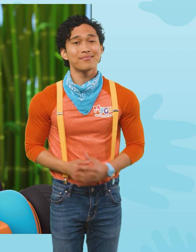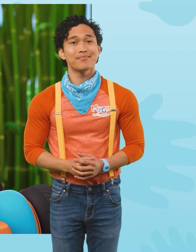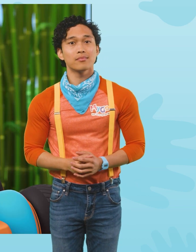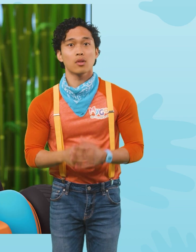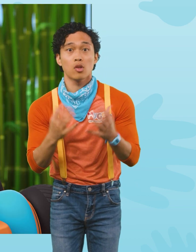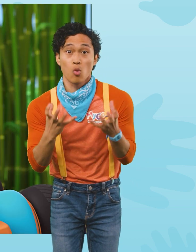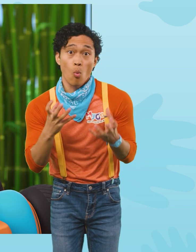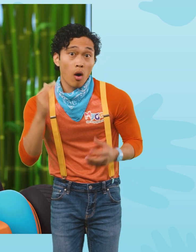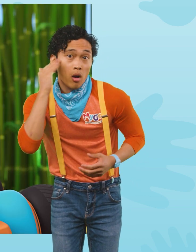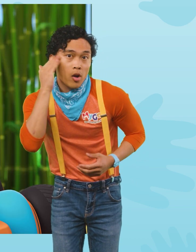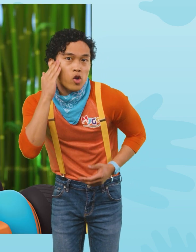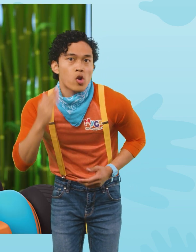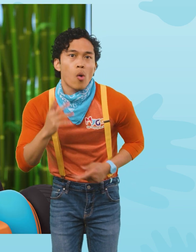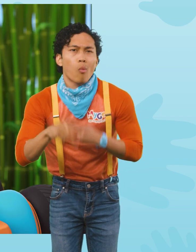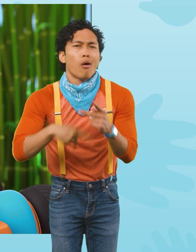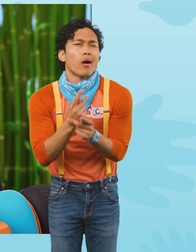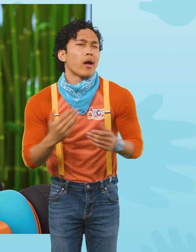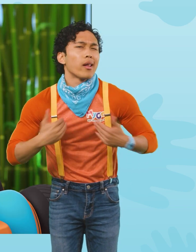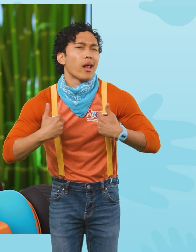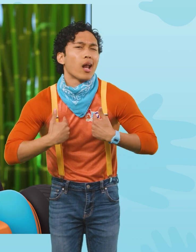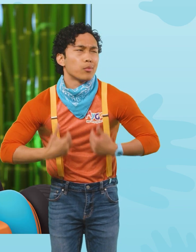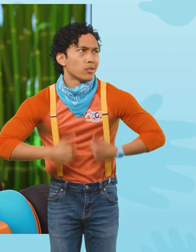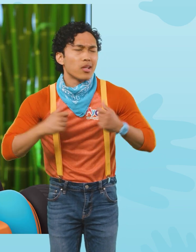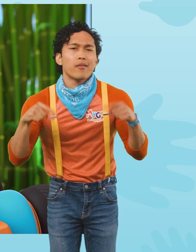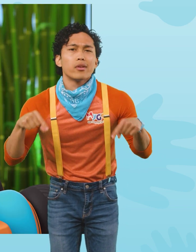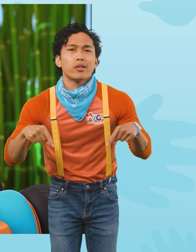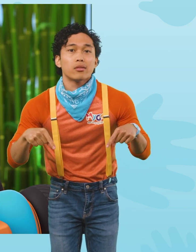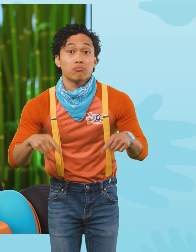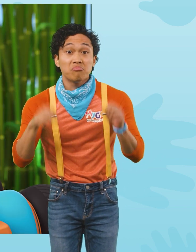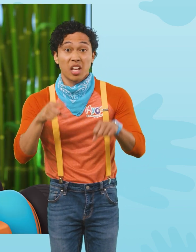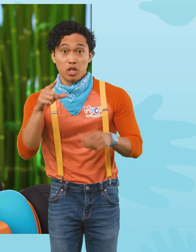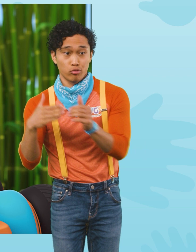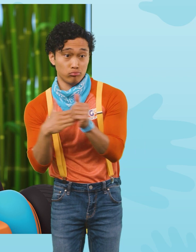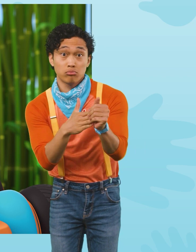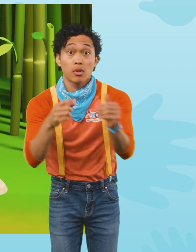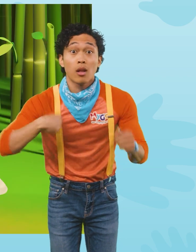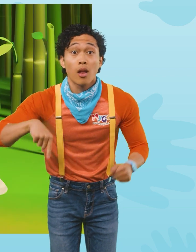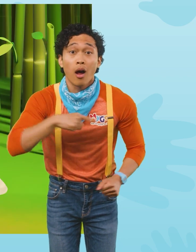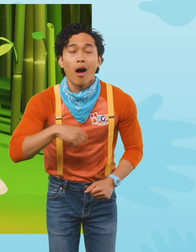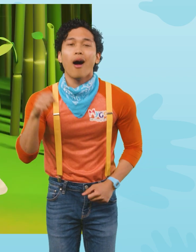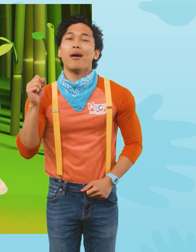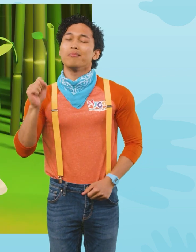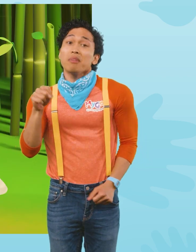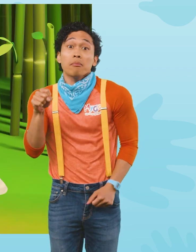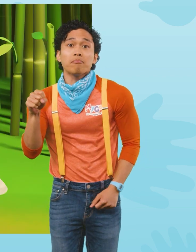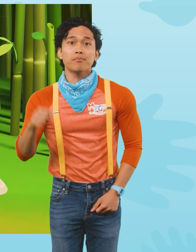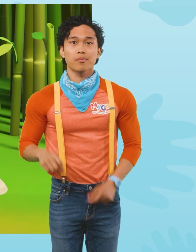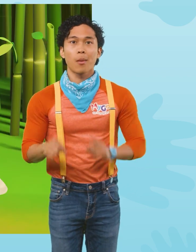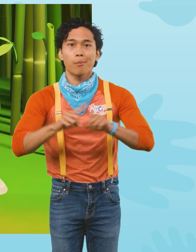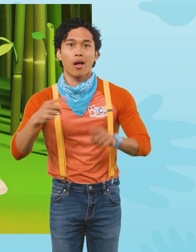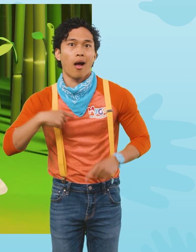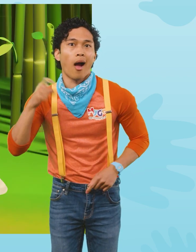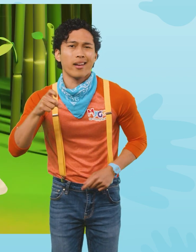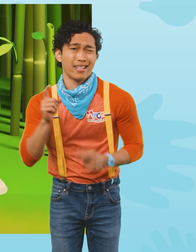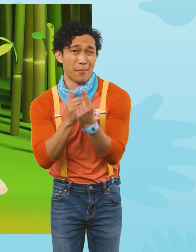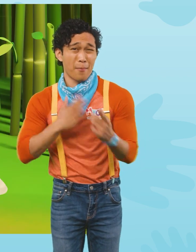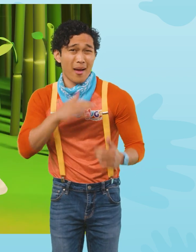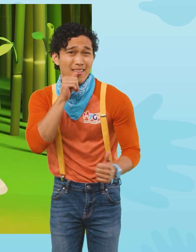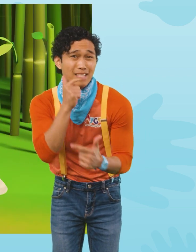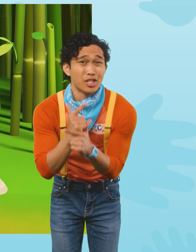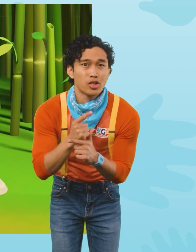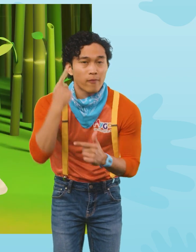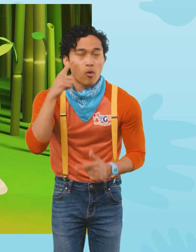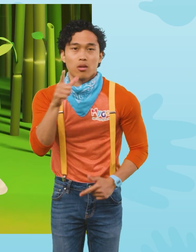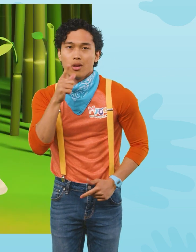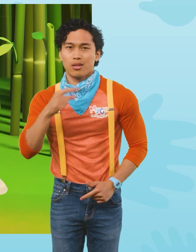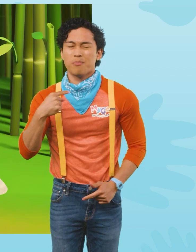We want to know what kind of animals live in a rainforest. Can you show us around? Yes, okay, but I am meeting my sister for lunch